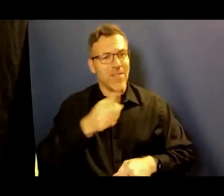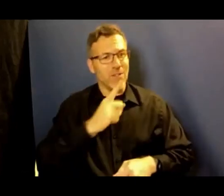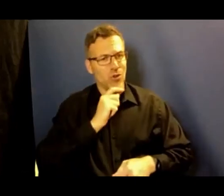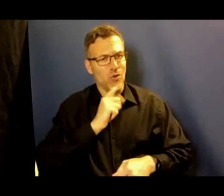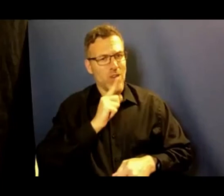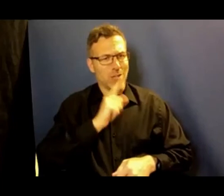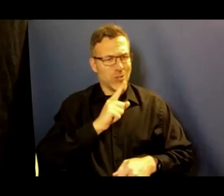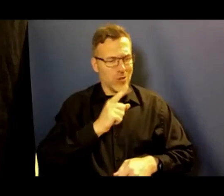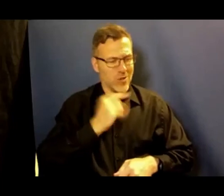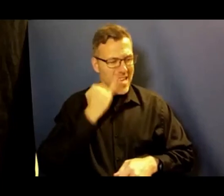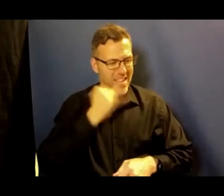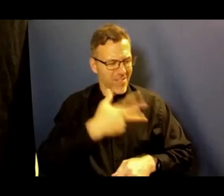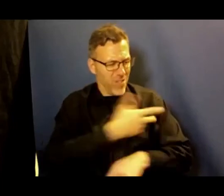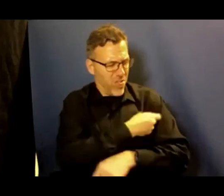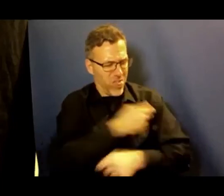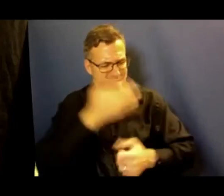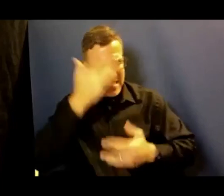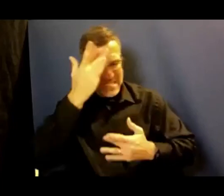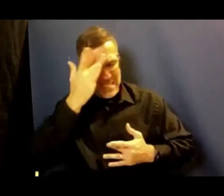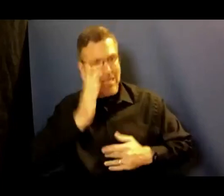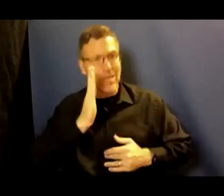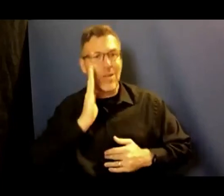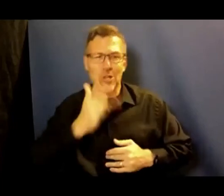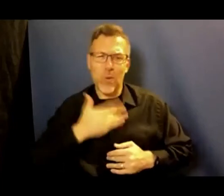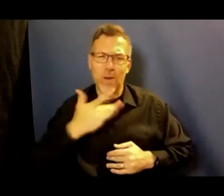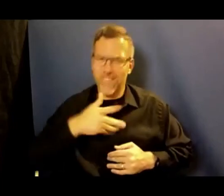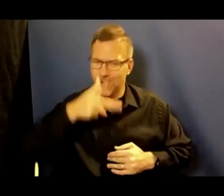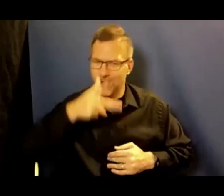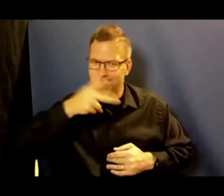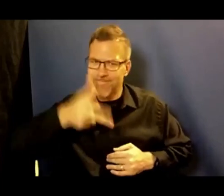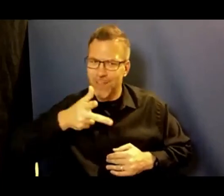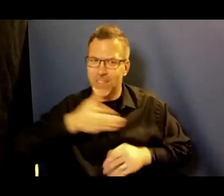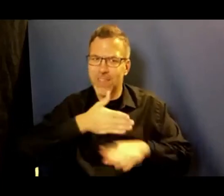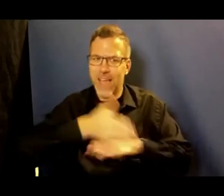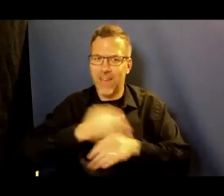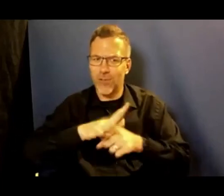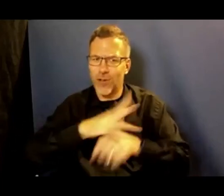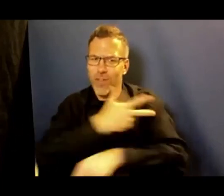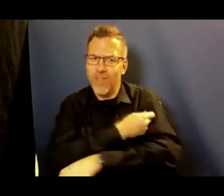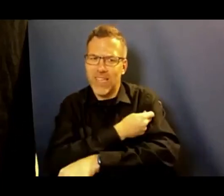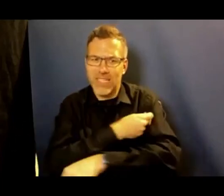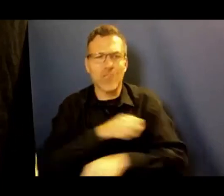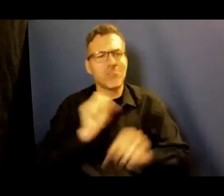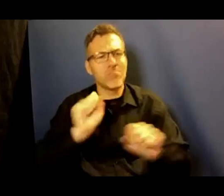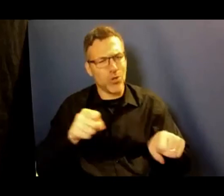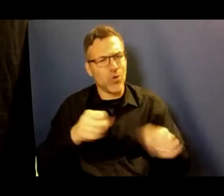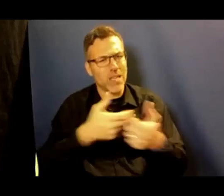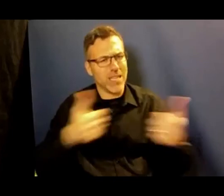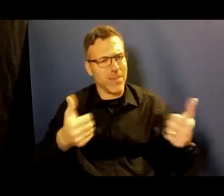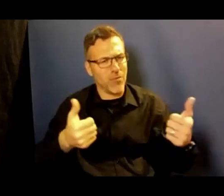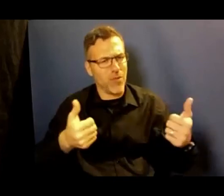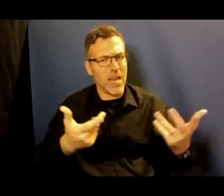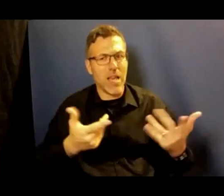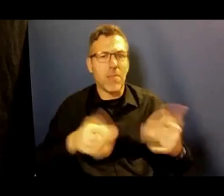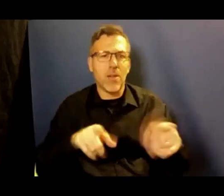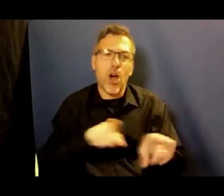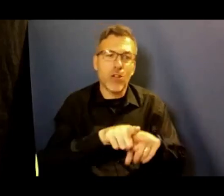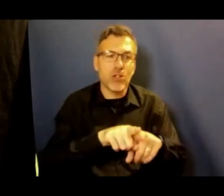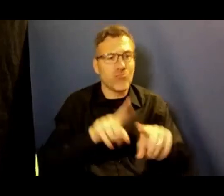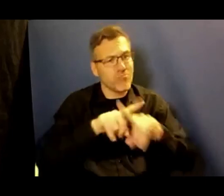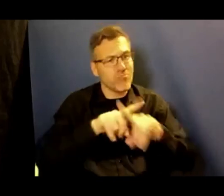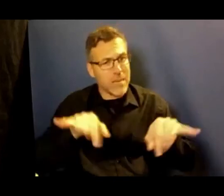because you will feel poorly, a lot of people will after COVID, it's okay to separate them, but it's also okay to do them together.